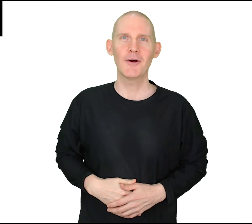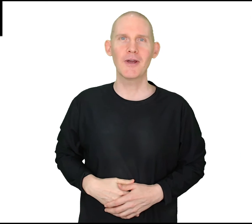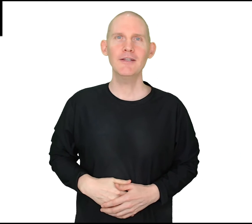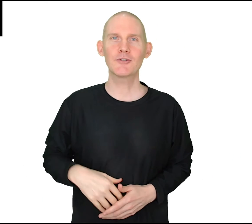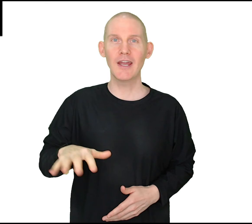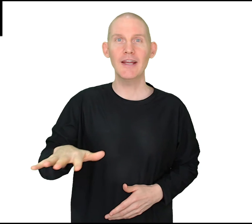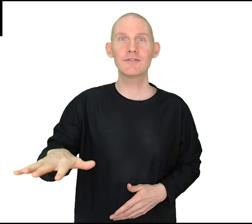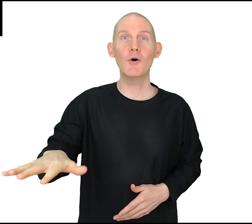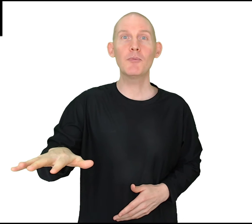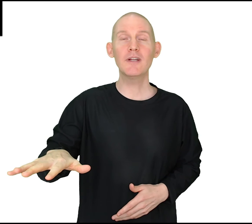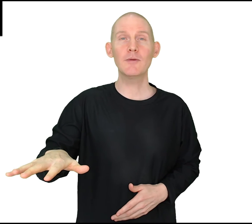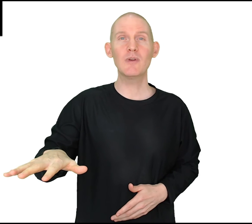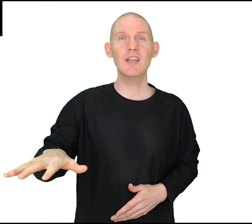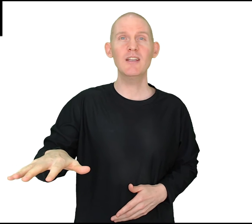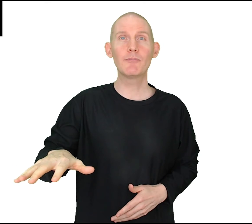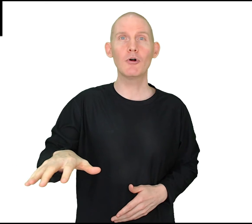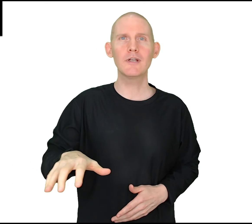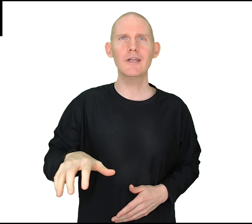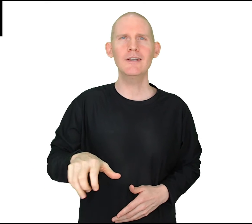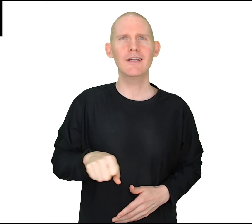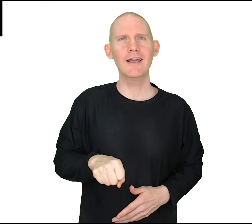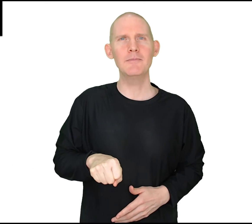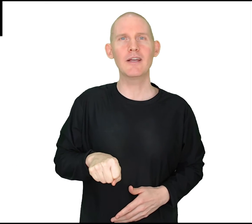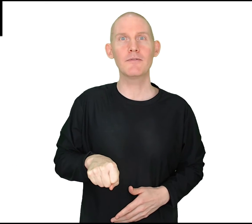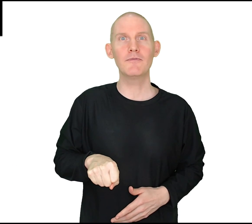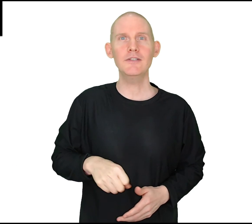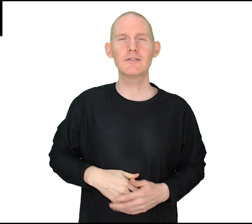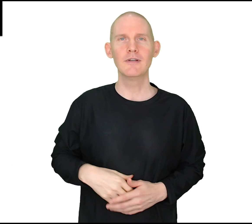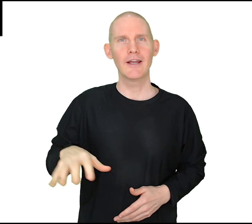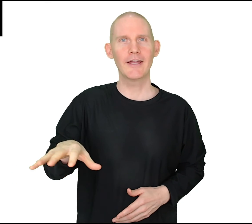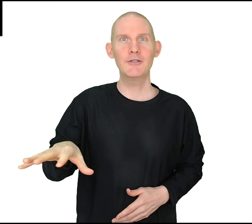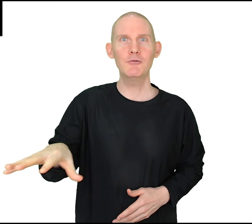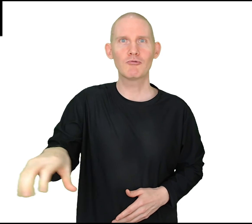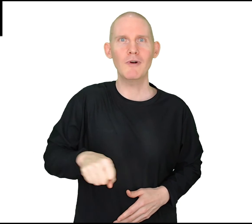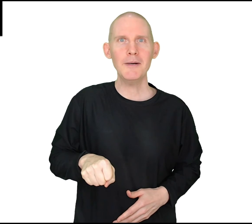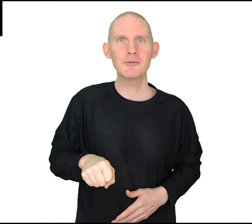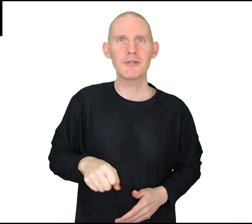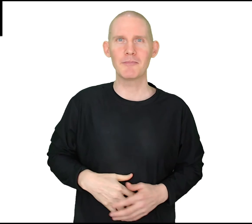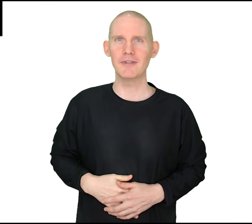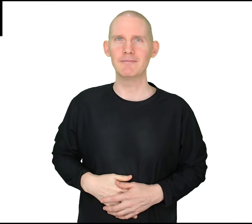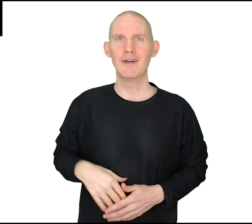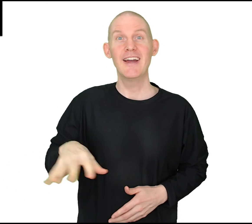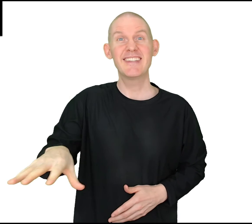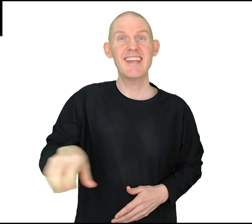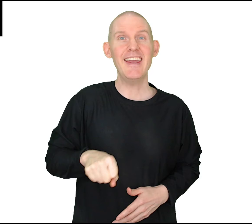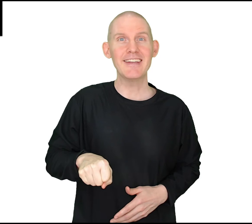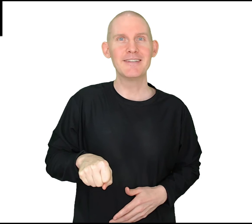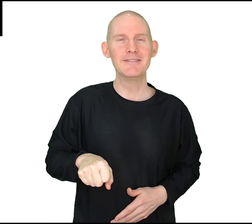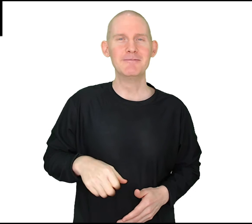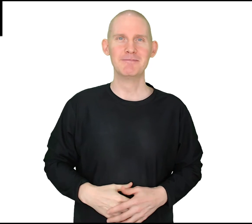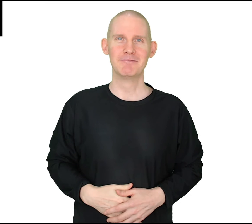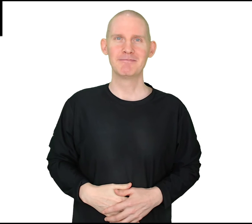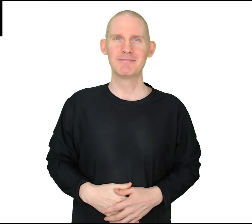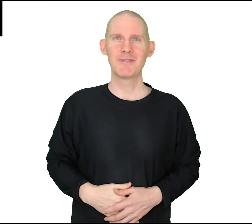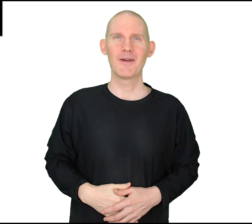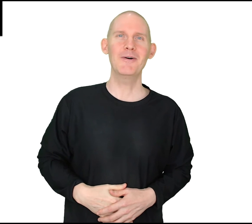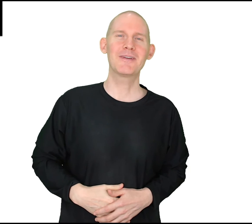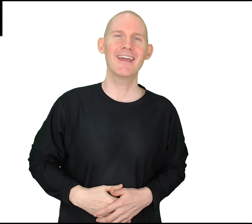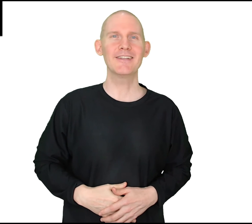Okay, so the hand's open at the beginning, pull it in, and make a fist. Like you grab something. Take. Okay, let's do it